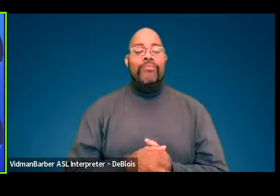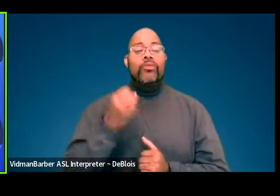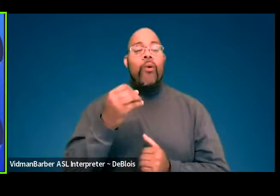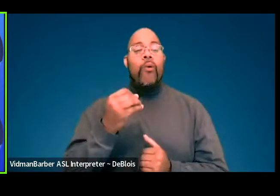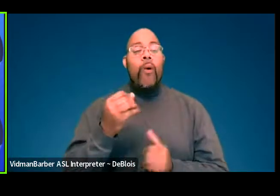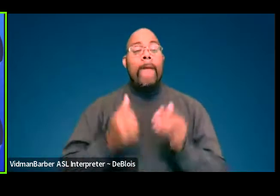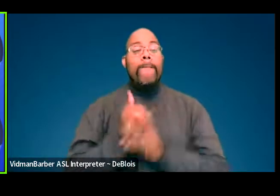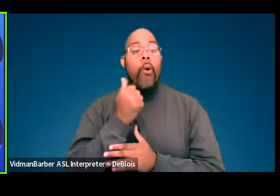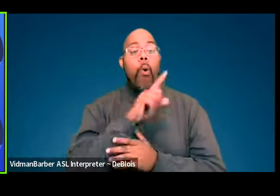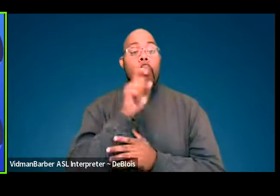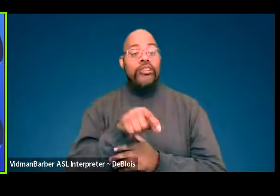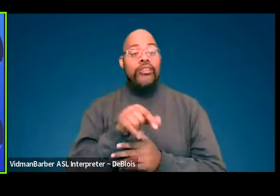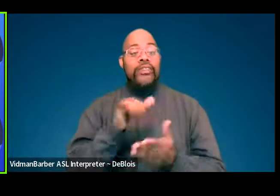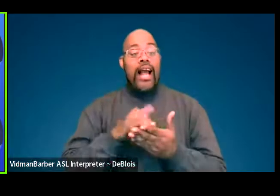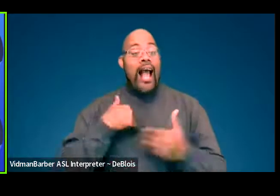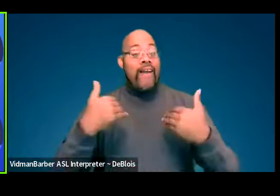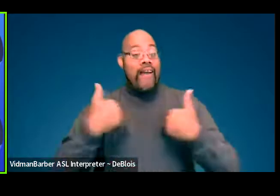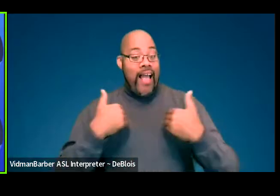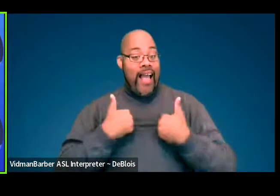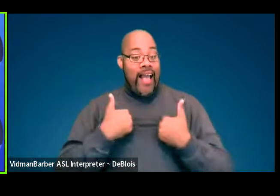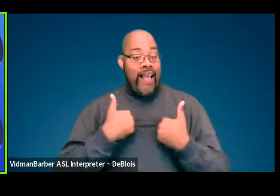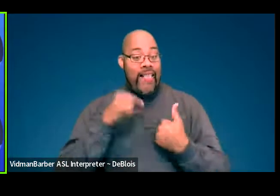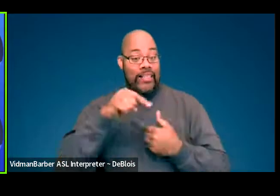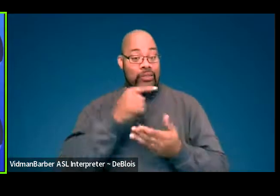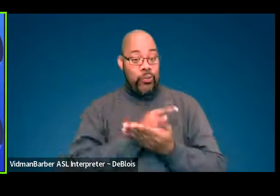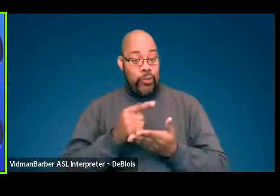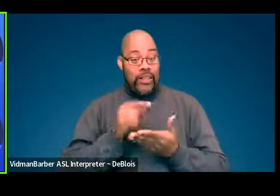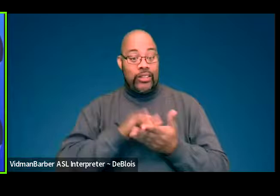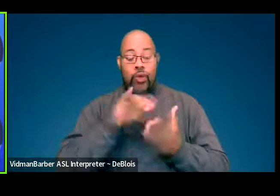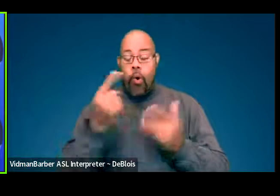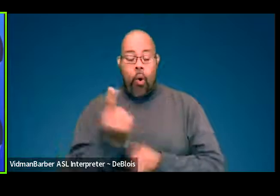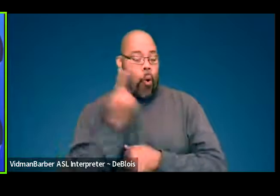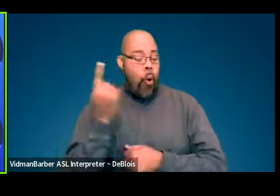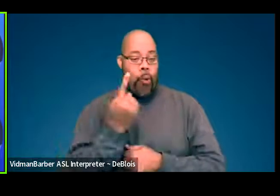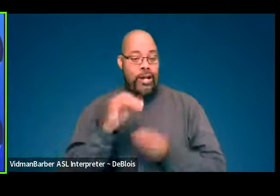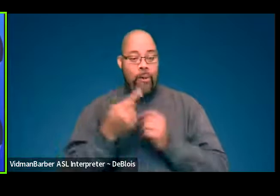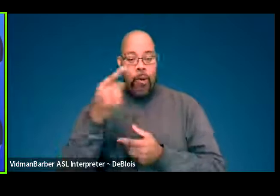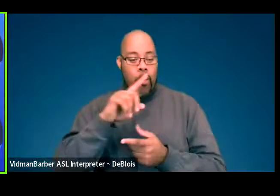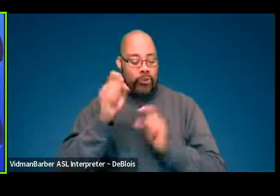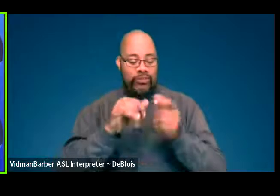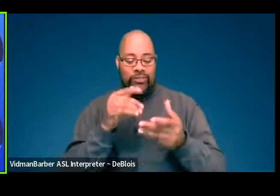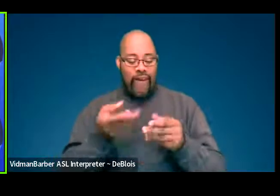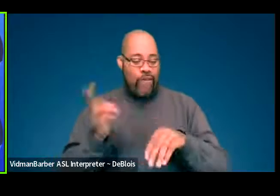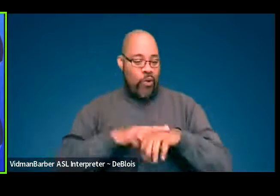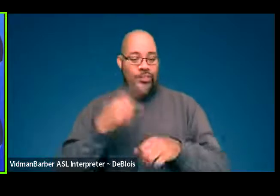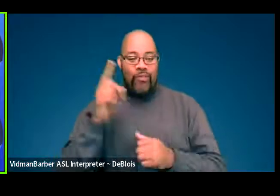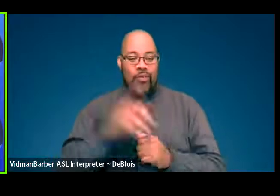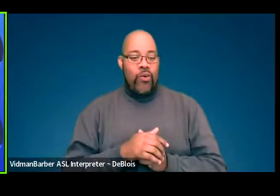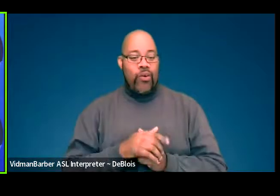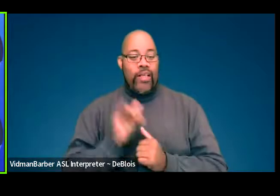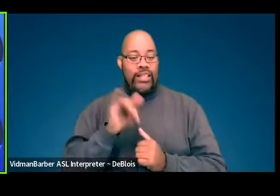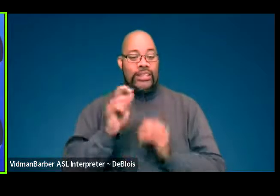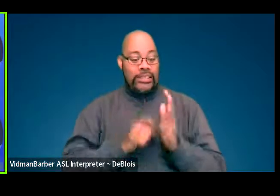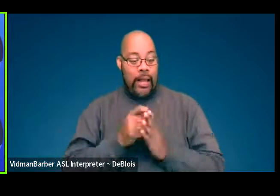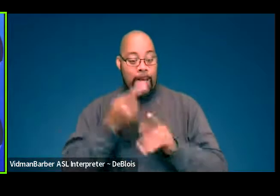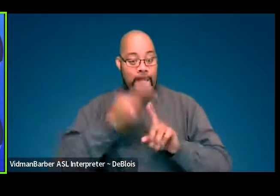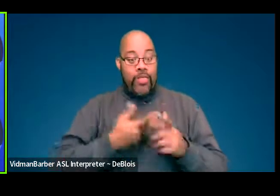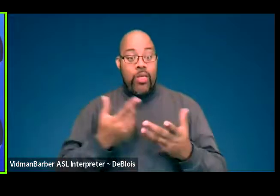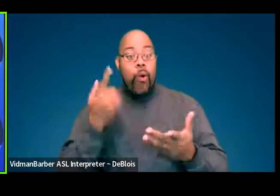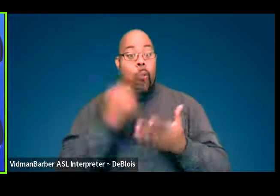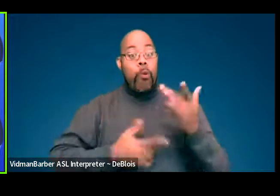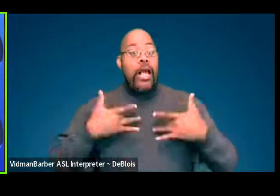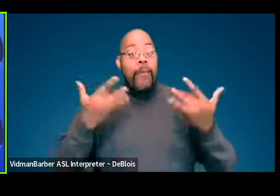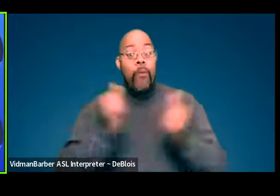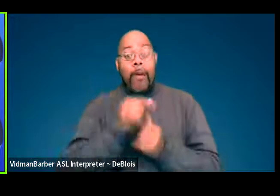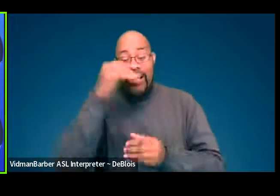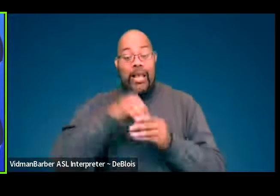the most questions I've had this week, and this is always the number one questions, of course, for this time of the month is what's going